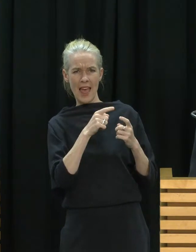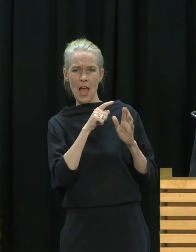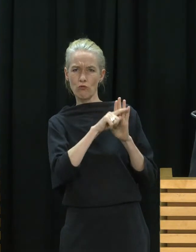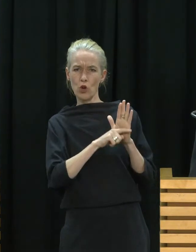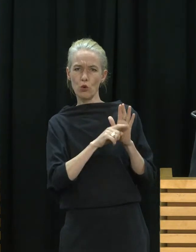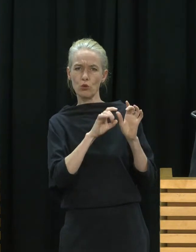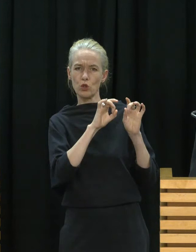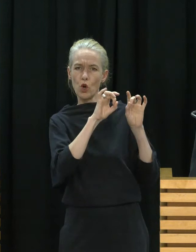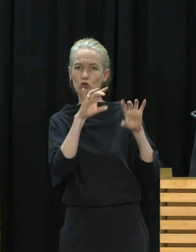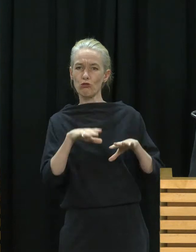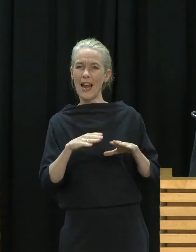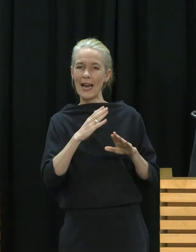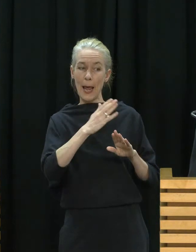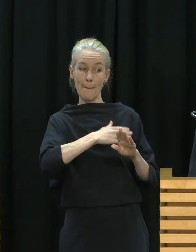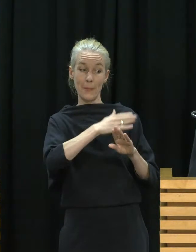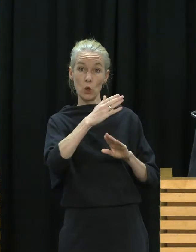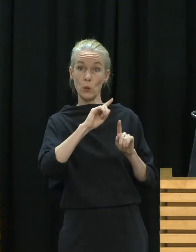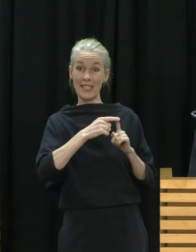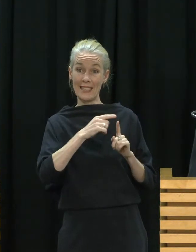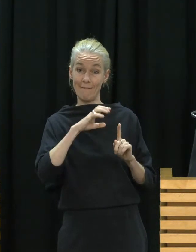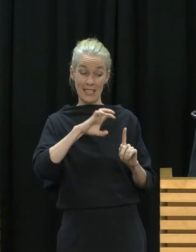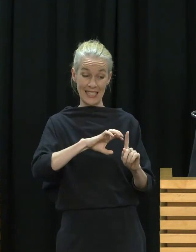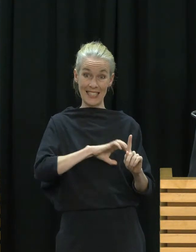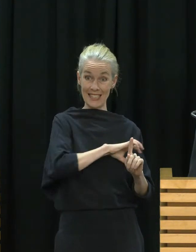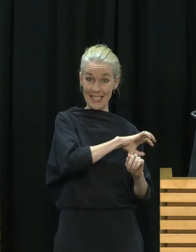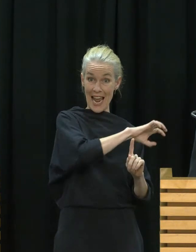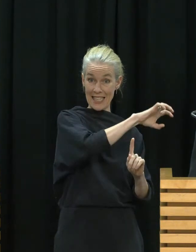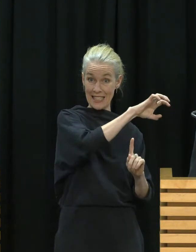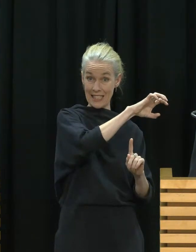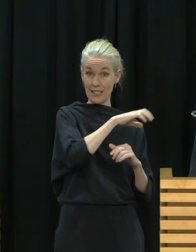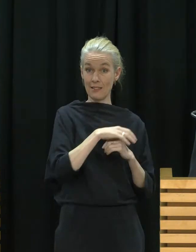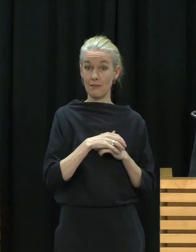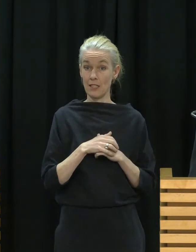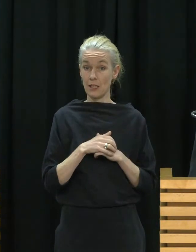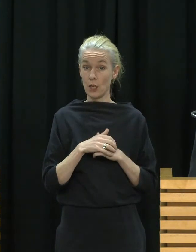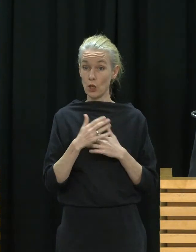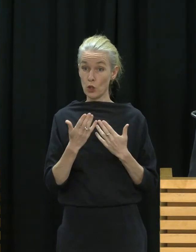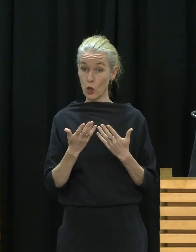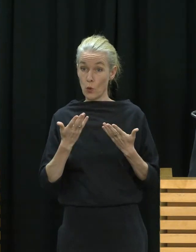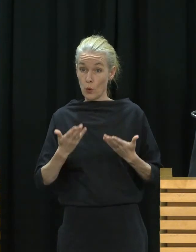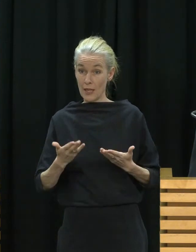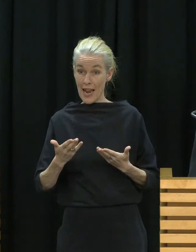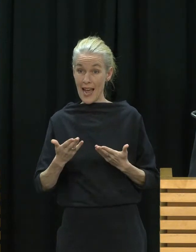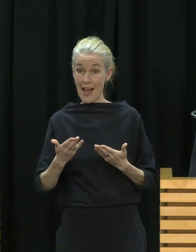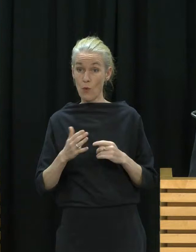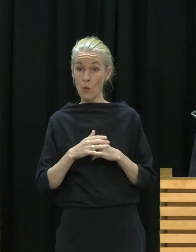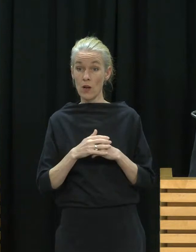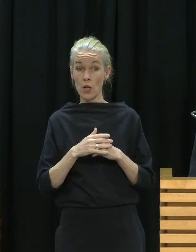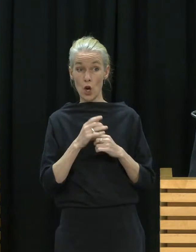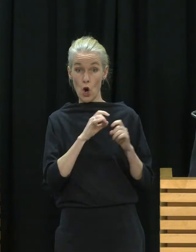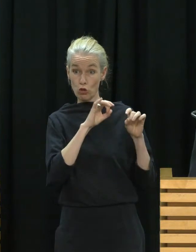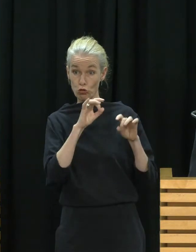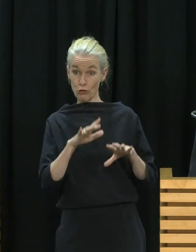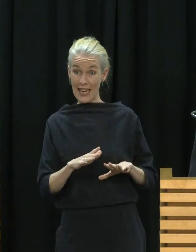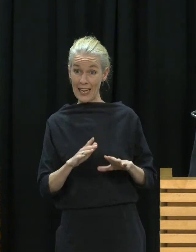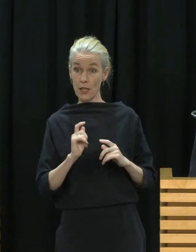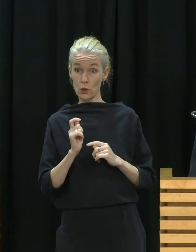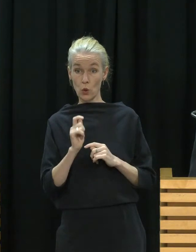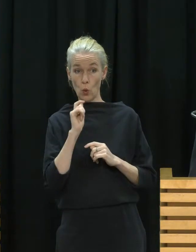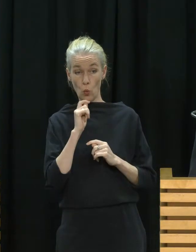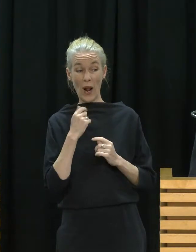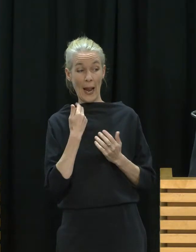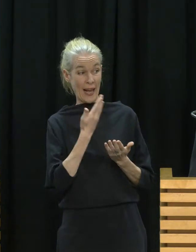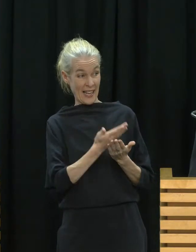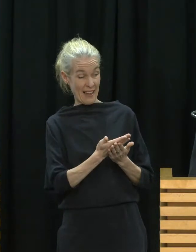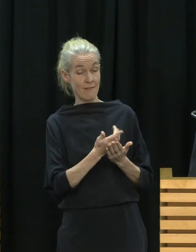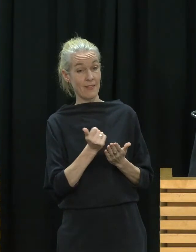there. In terms of pre-departure testing, are we looking at rolling that out across Australia? And if so, how quick